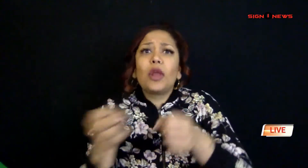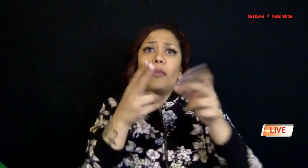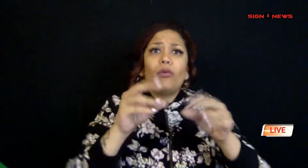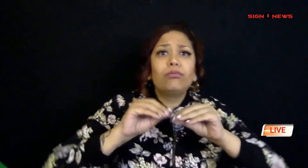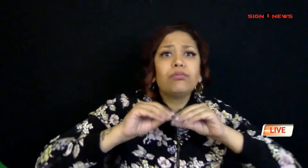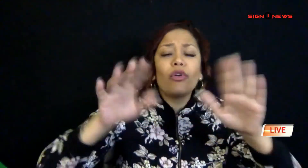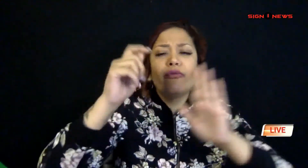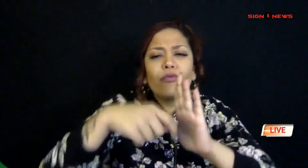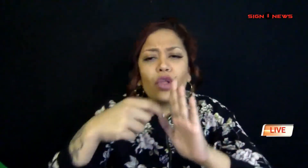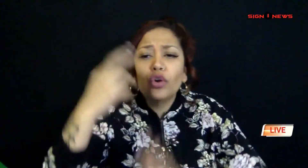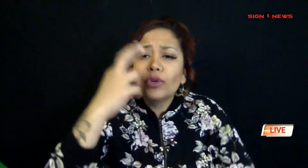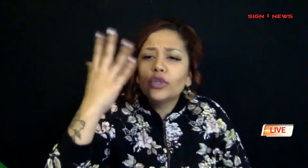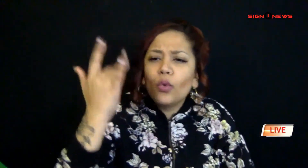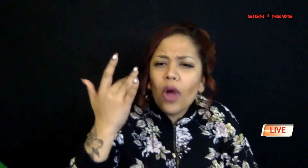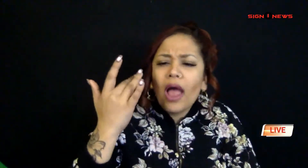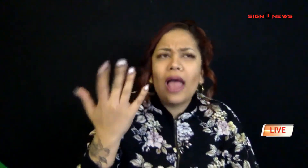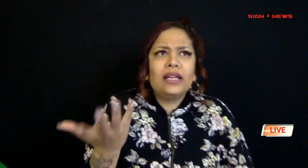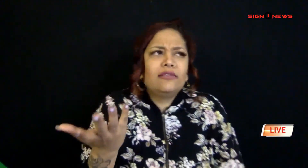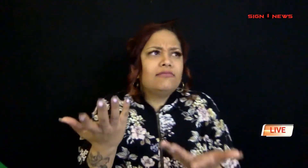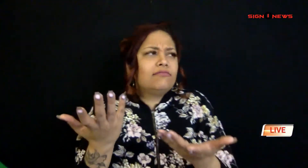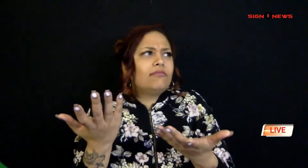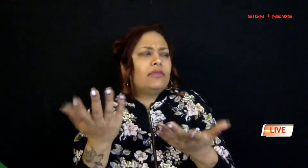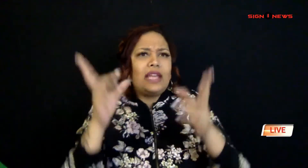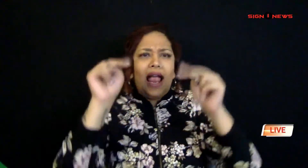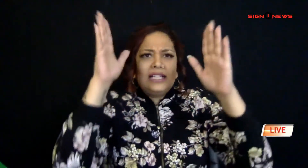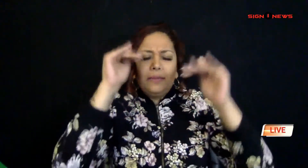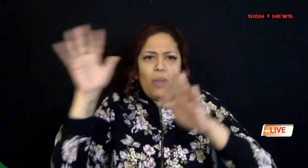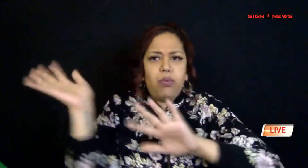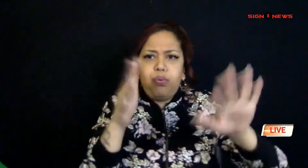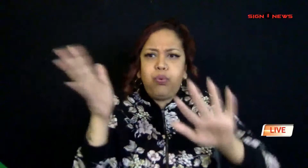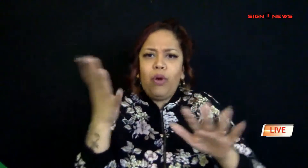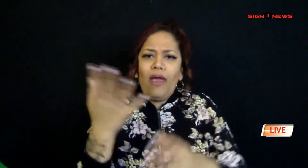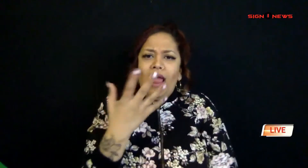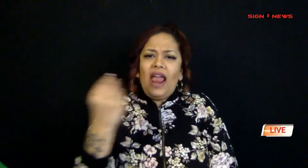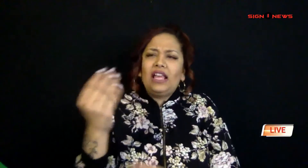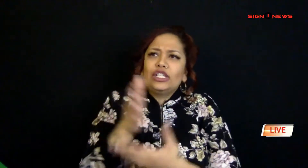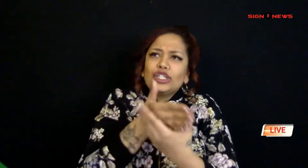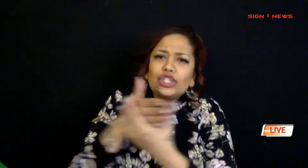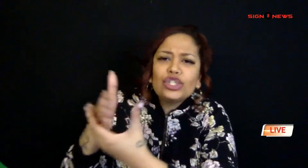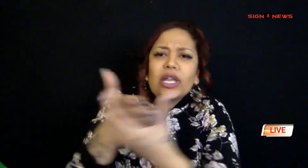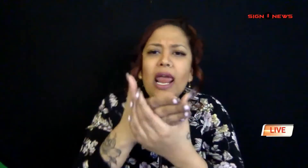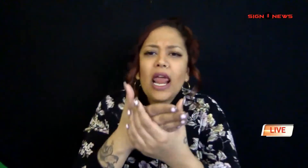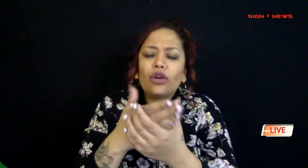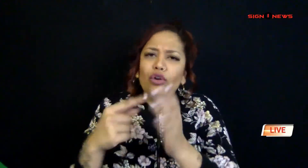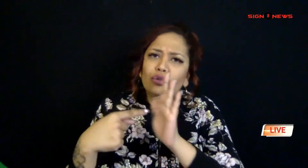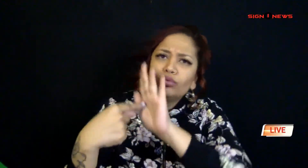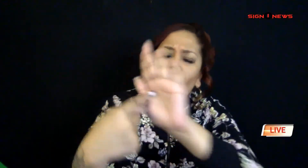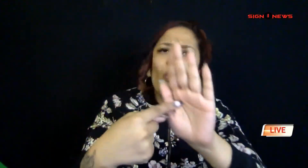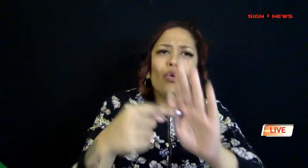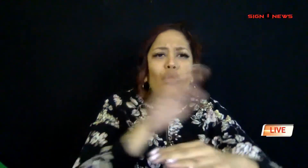The boy's parents say that huge gust of wind just came out of nowhere.